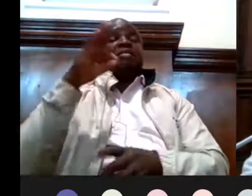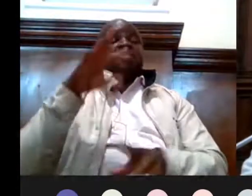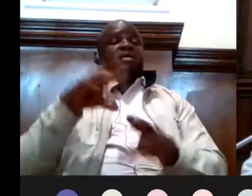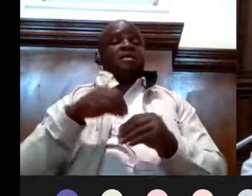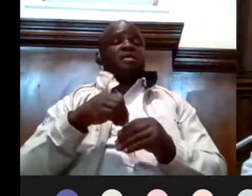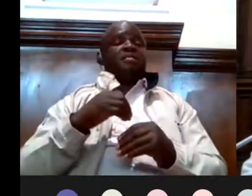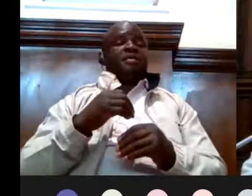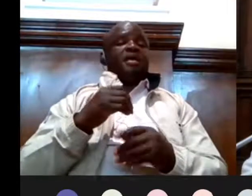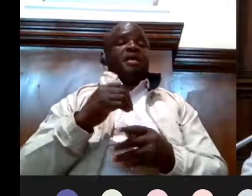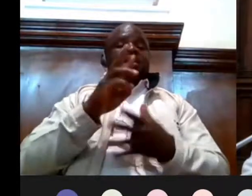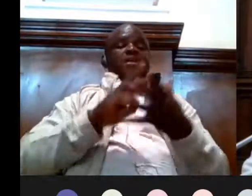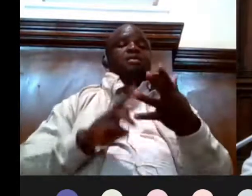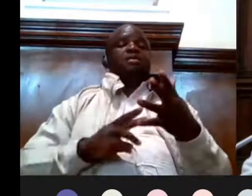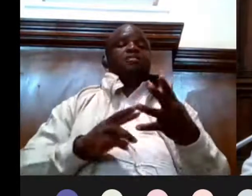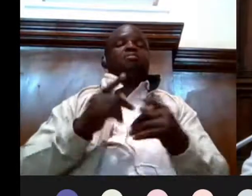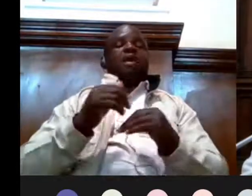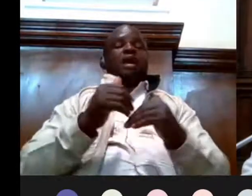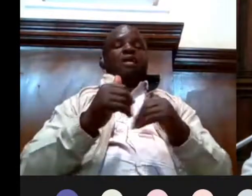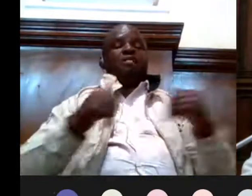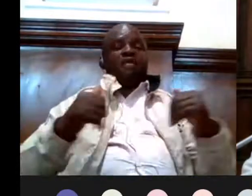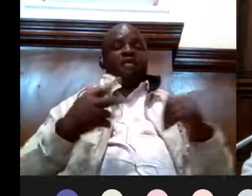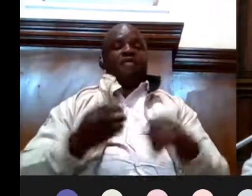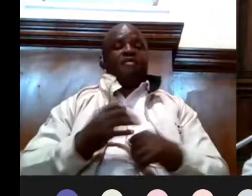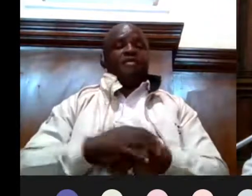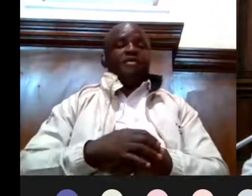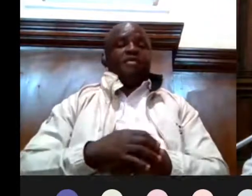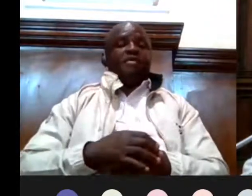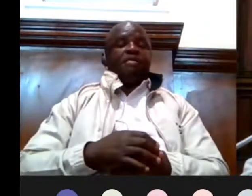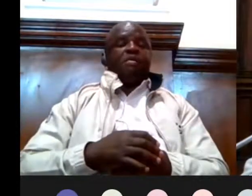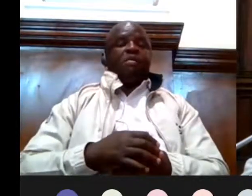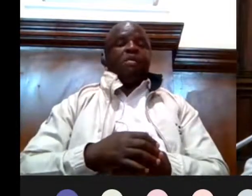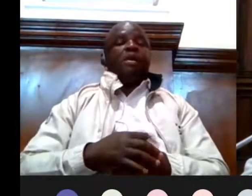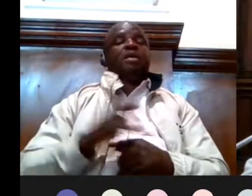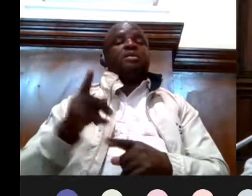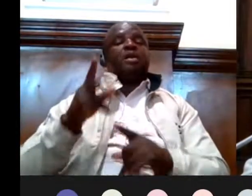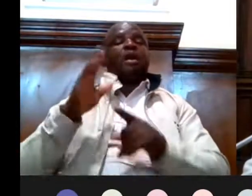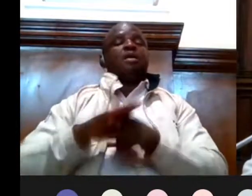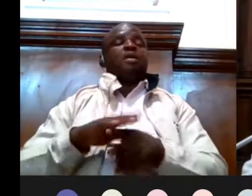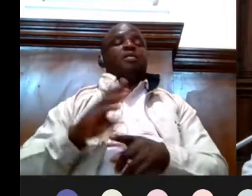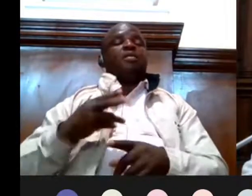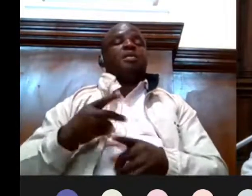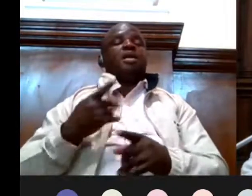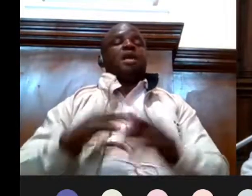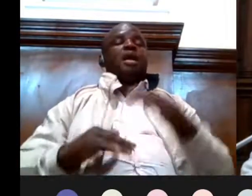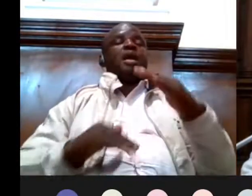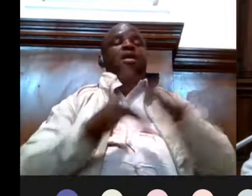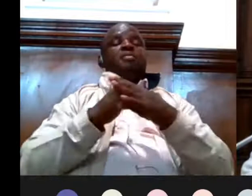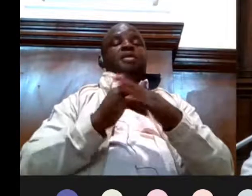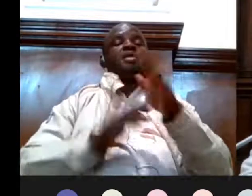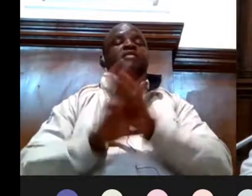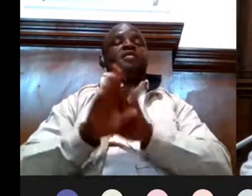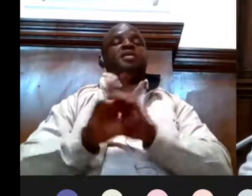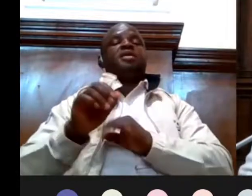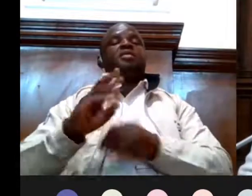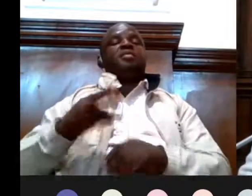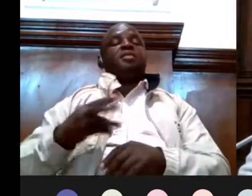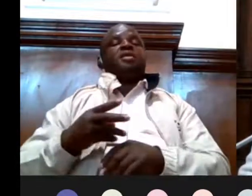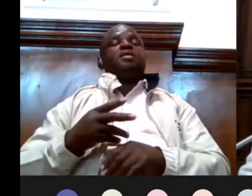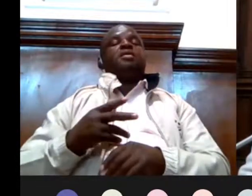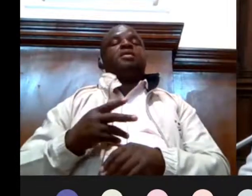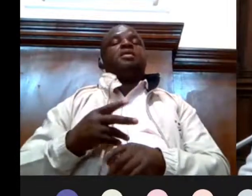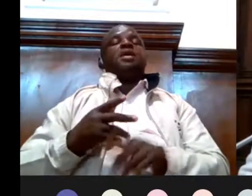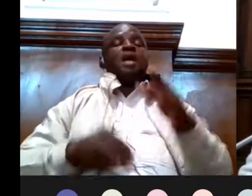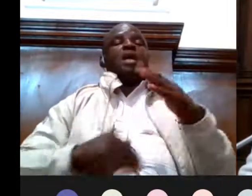the historical inequalities that have disadvantaged women, limiting development